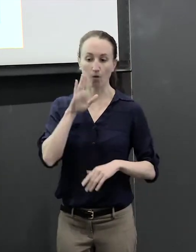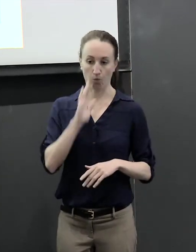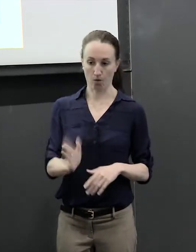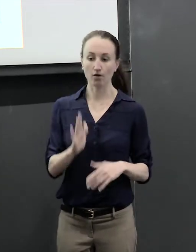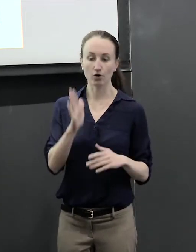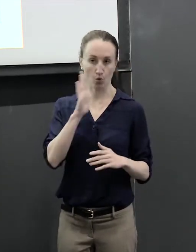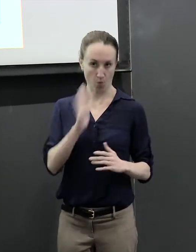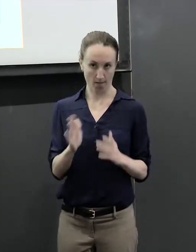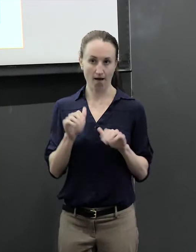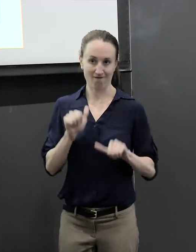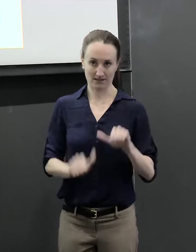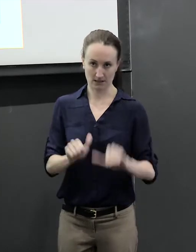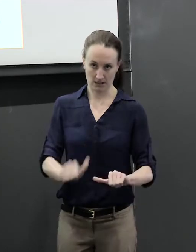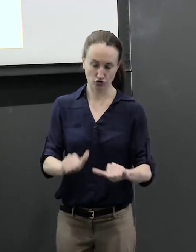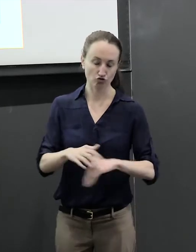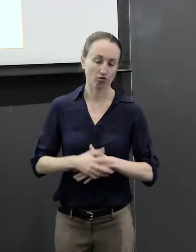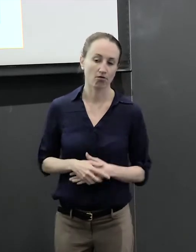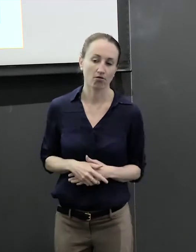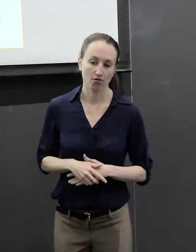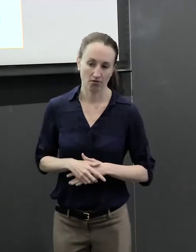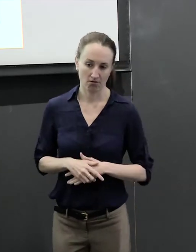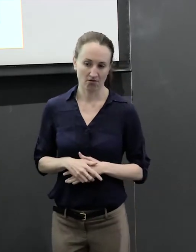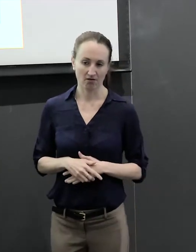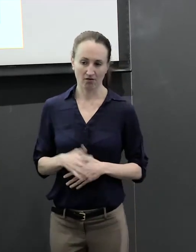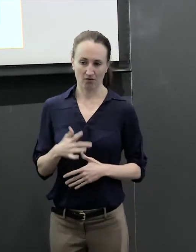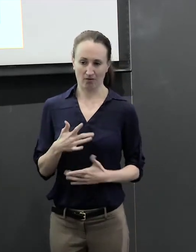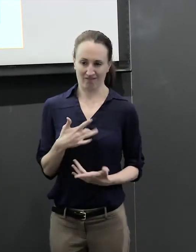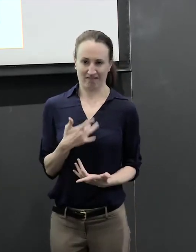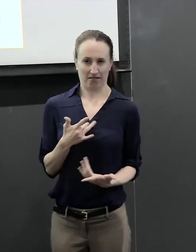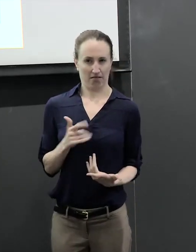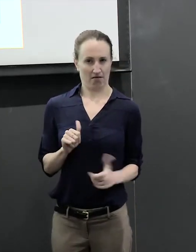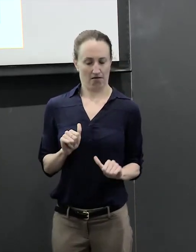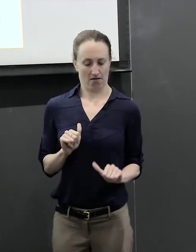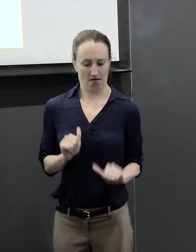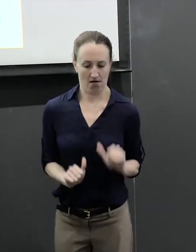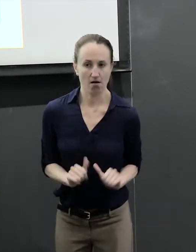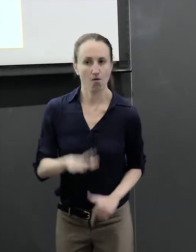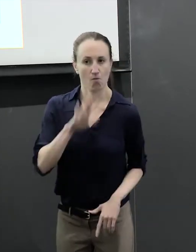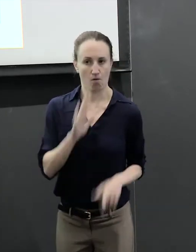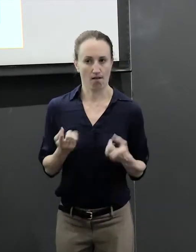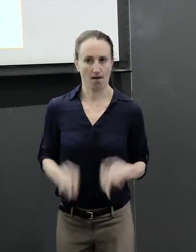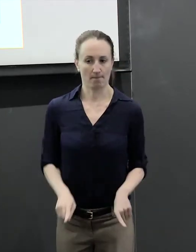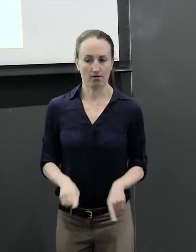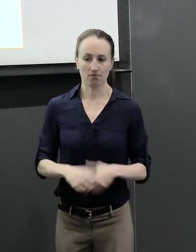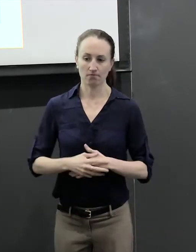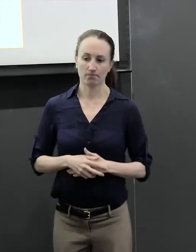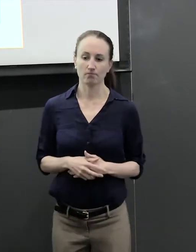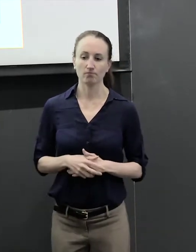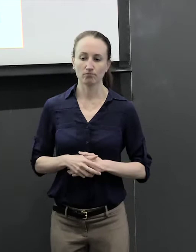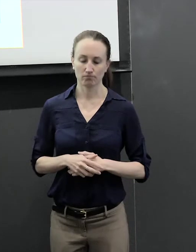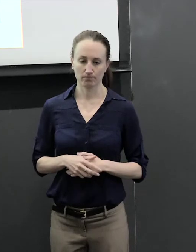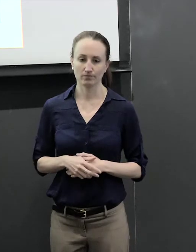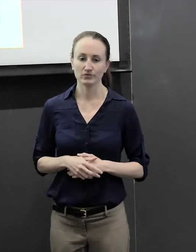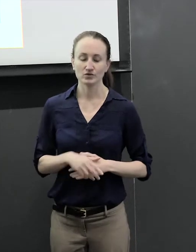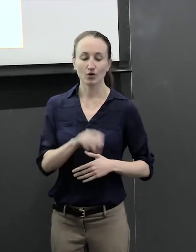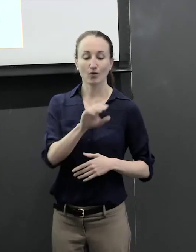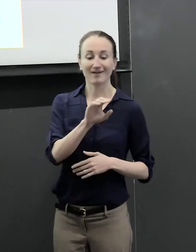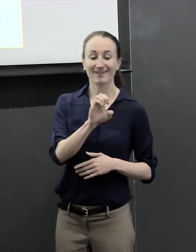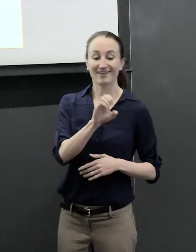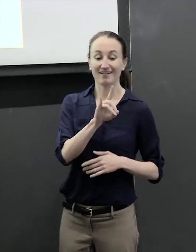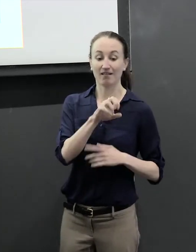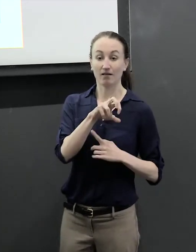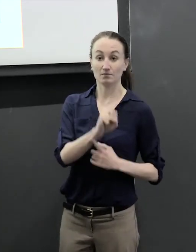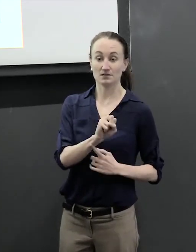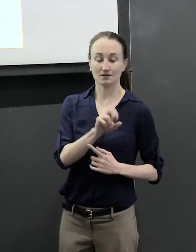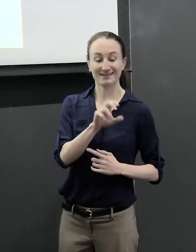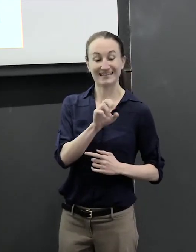So the prediction would be that essentially ellipsis would be possible only when